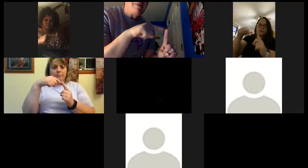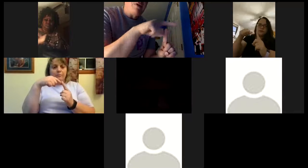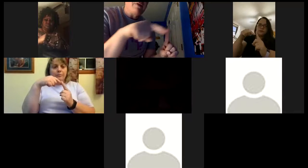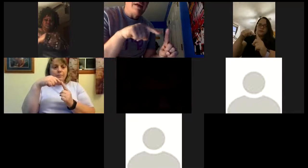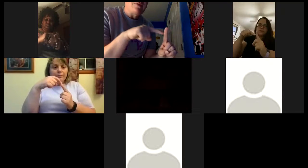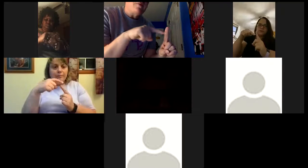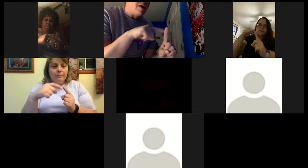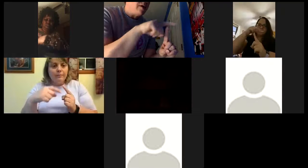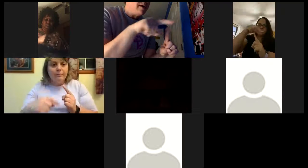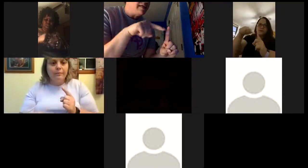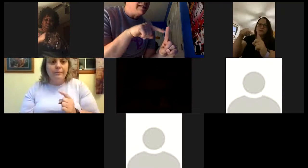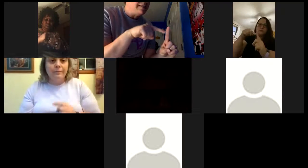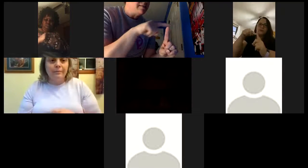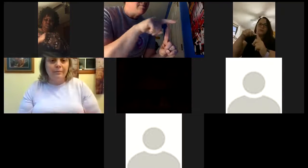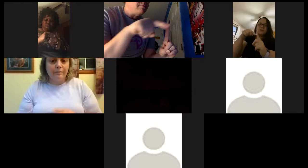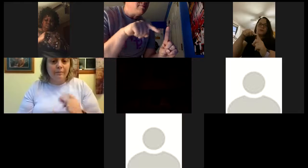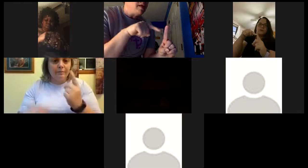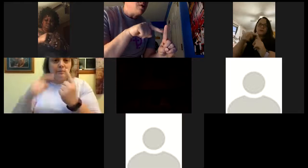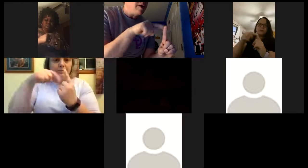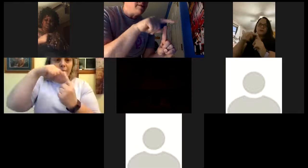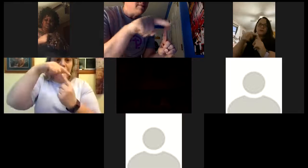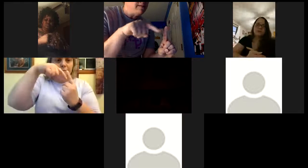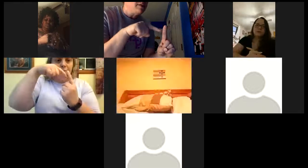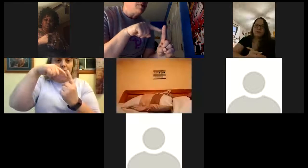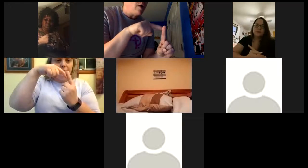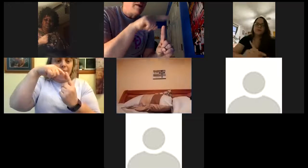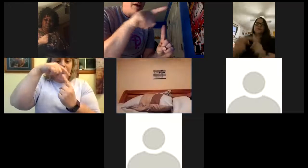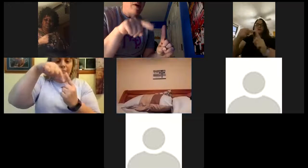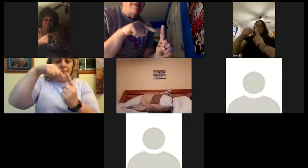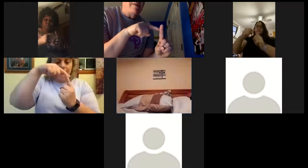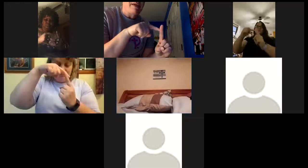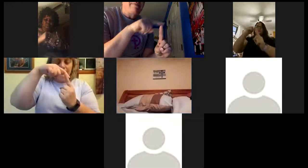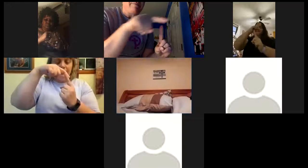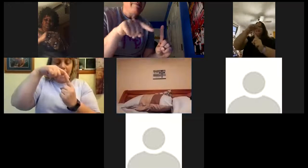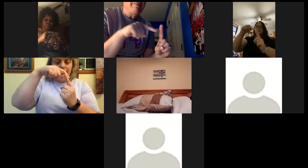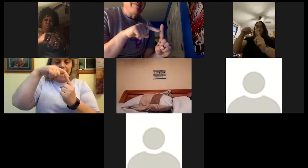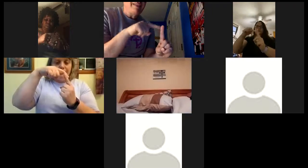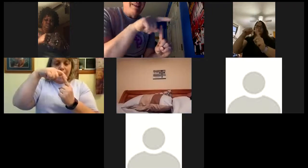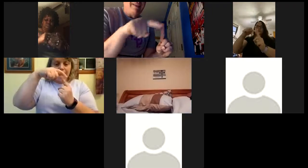it. Yep, going in the right way. I guess that's clockwise. That looks clockwise to me.